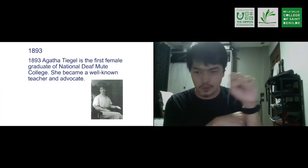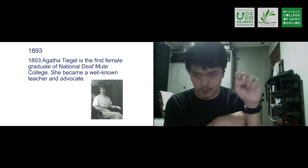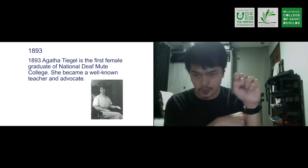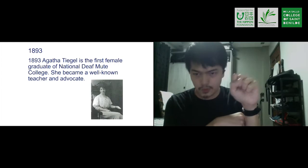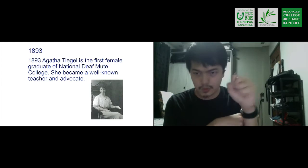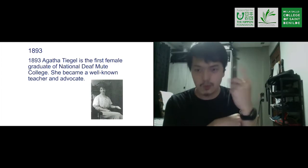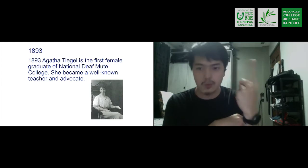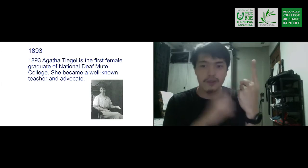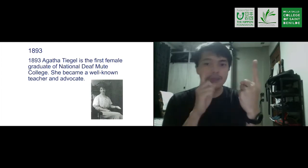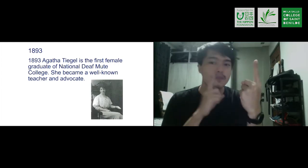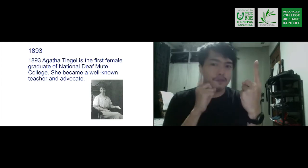Hotchkiss,